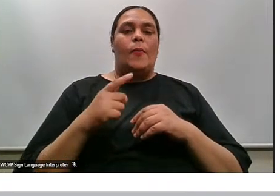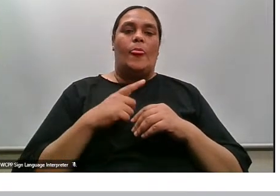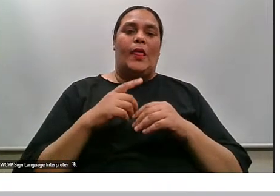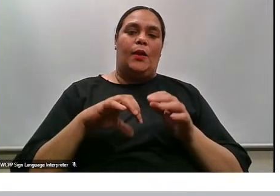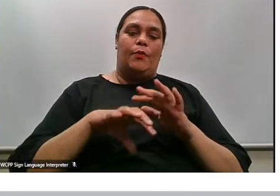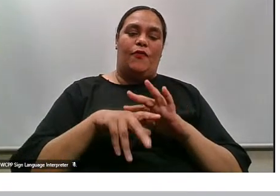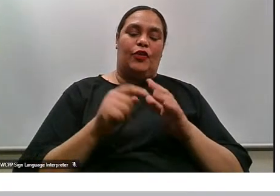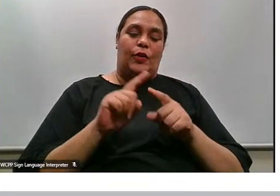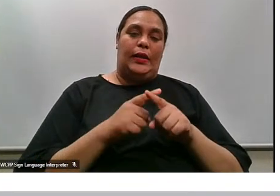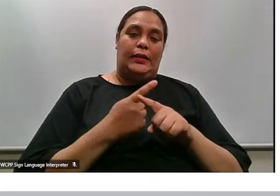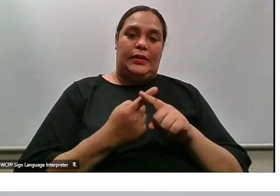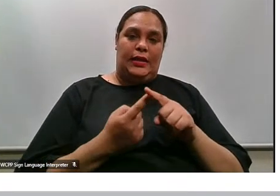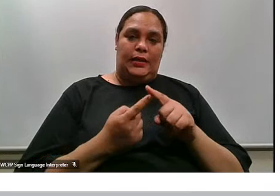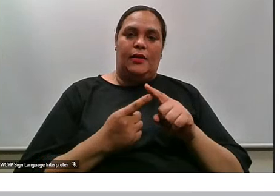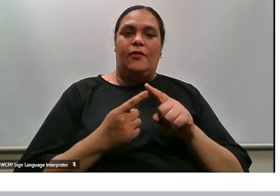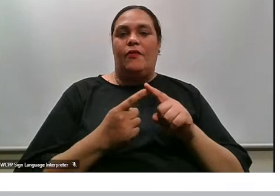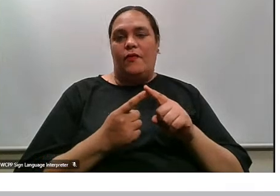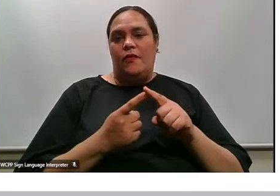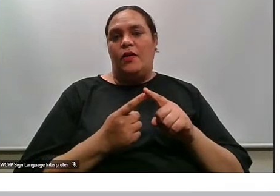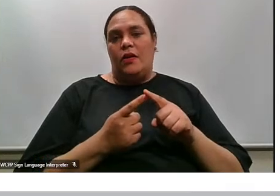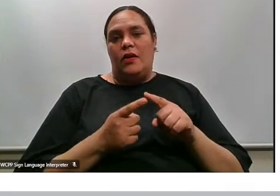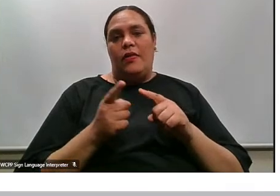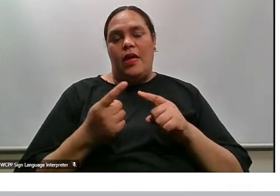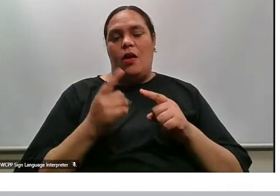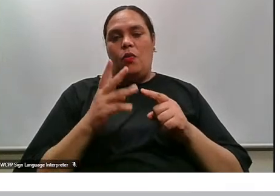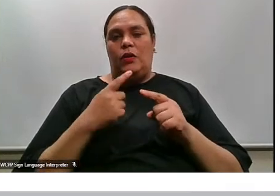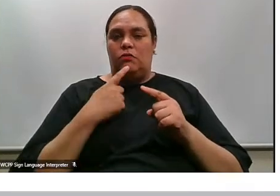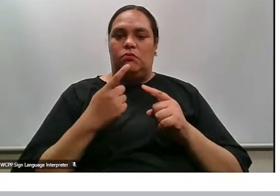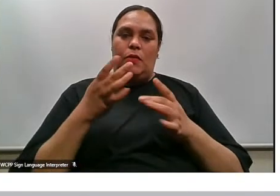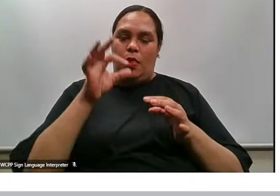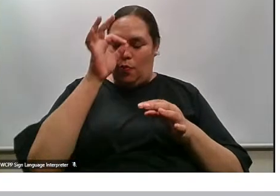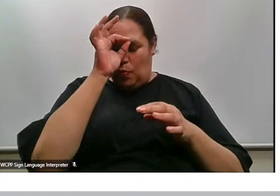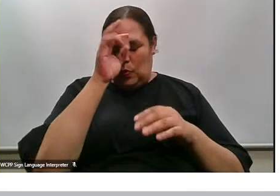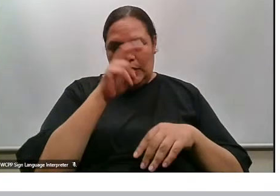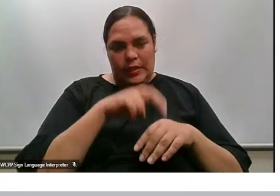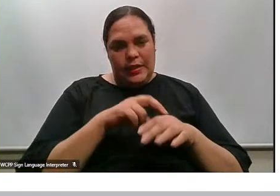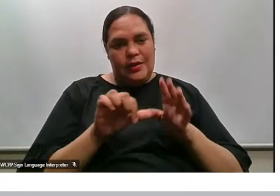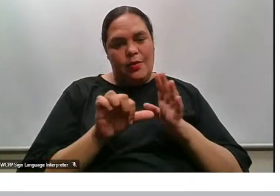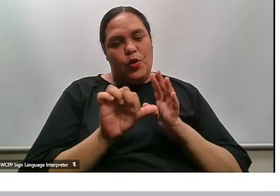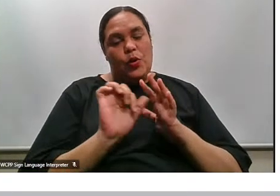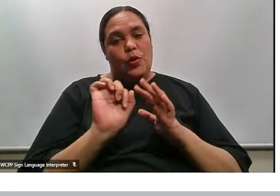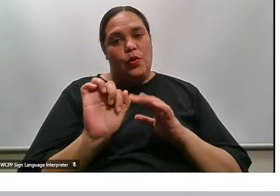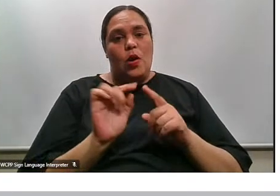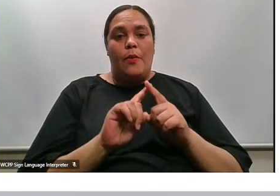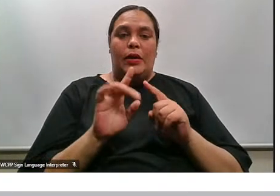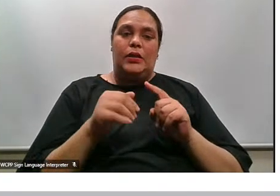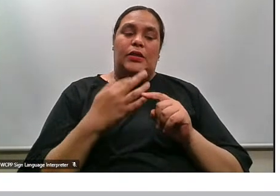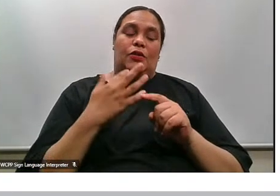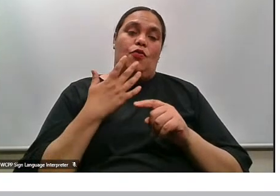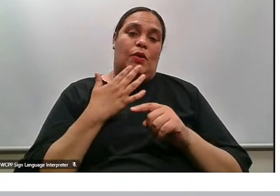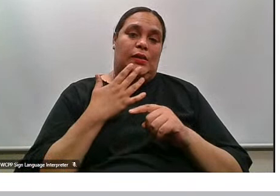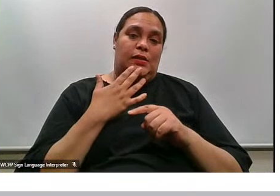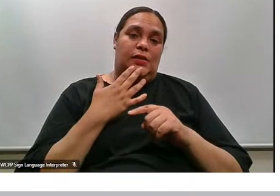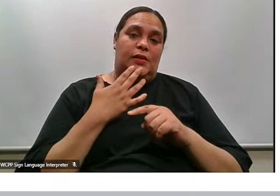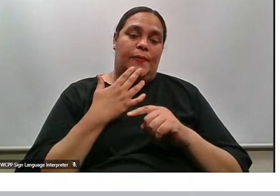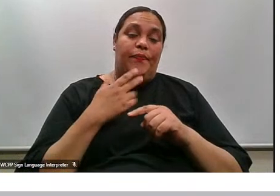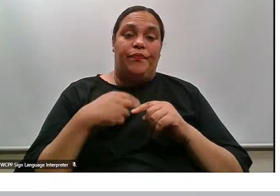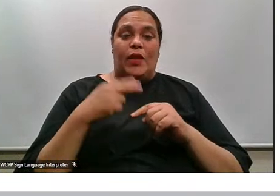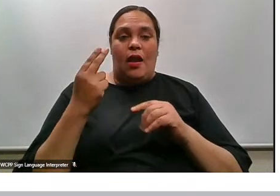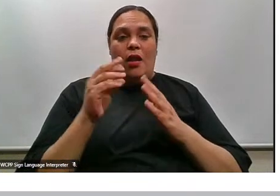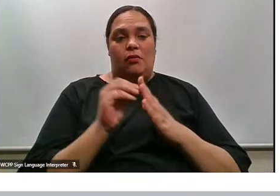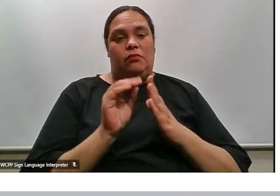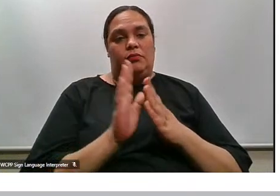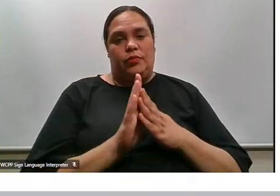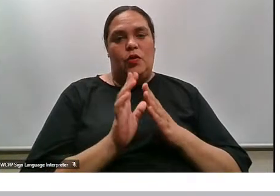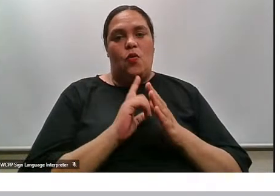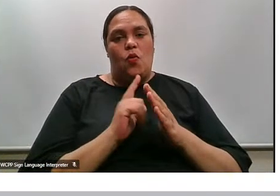provincial executive will ultimately determine the policing needs and priorities. It is highlighted